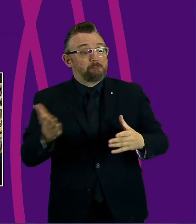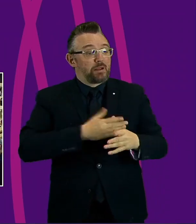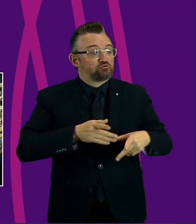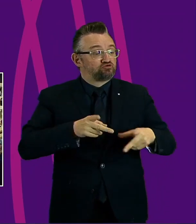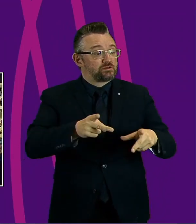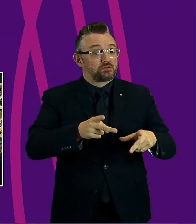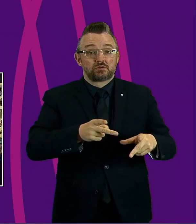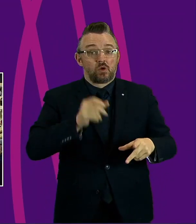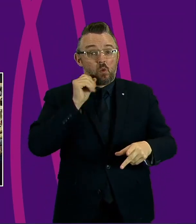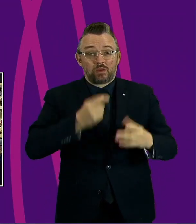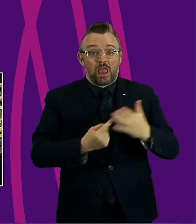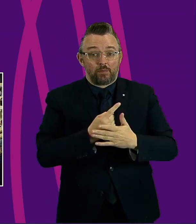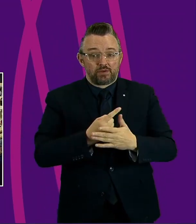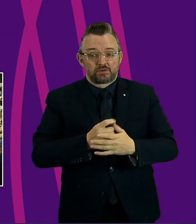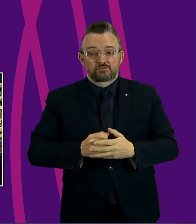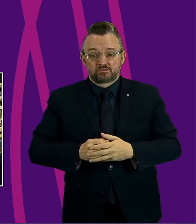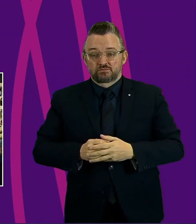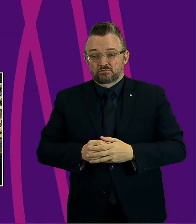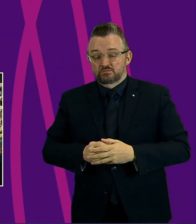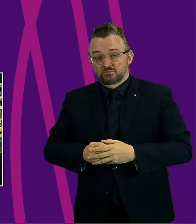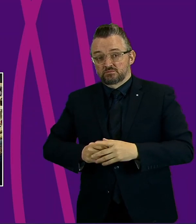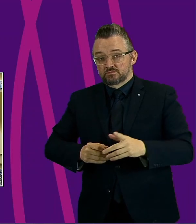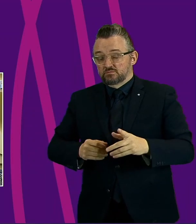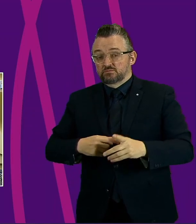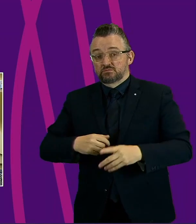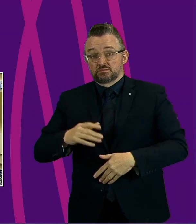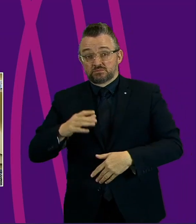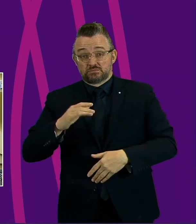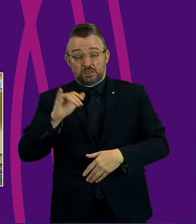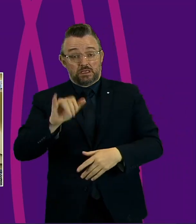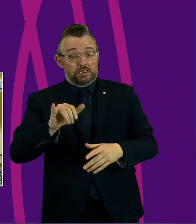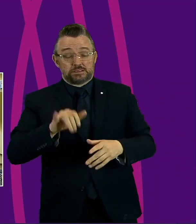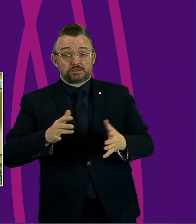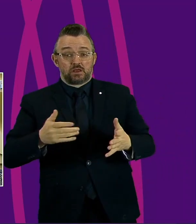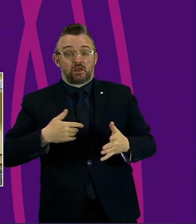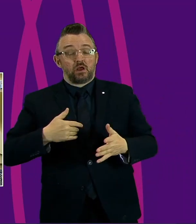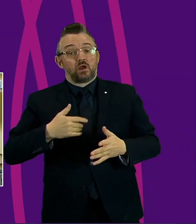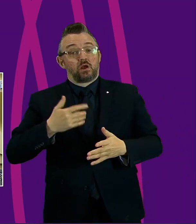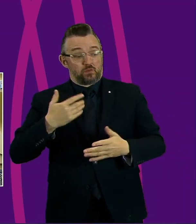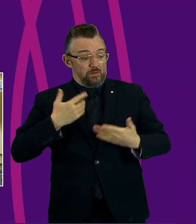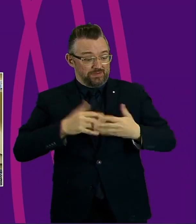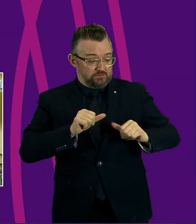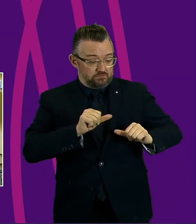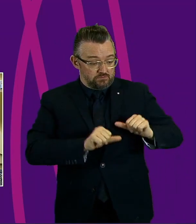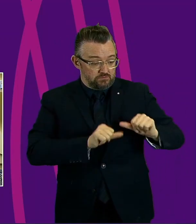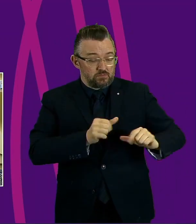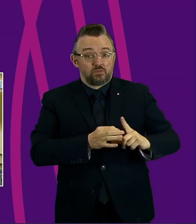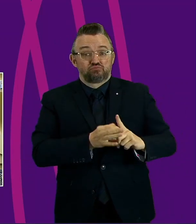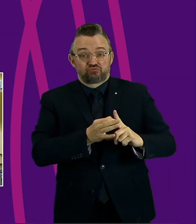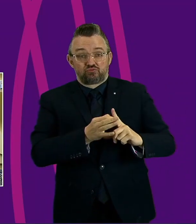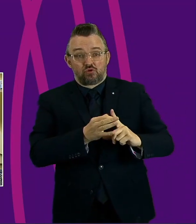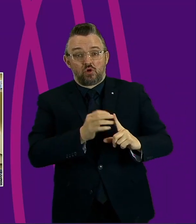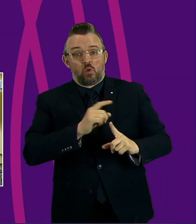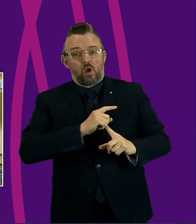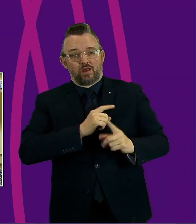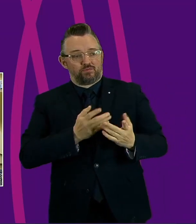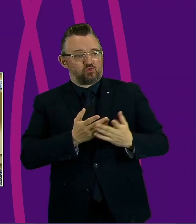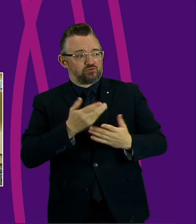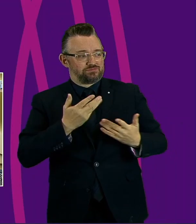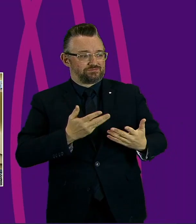First Minister. Yes, I want to absolutely make sure that where we have made progress on things because of the crisis